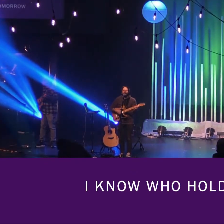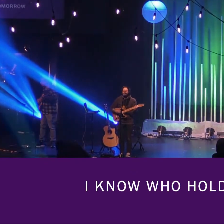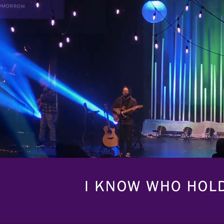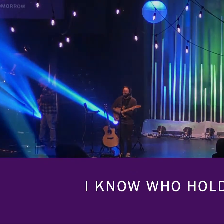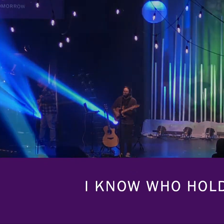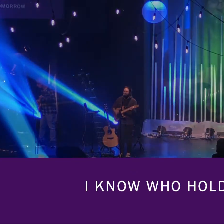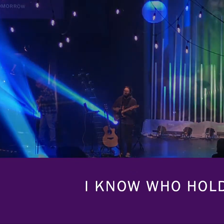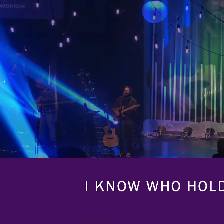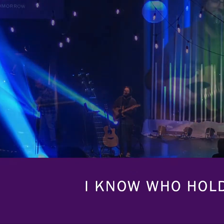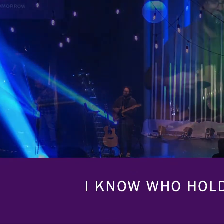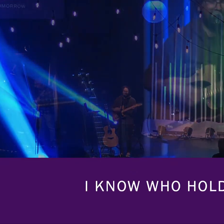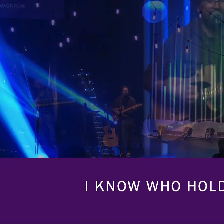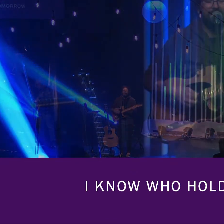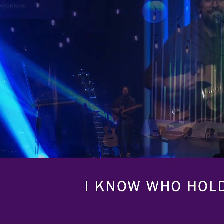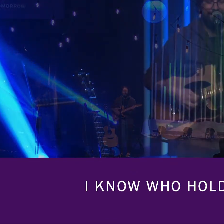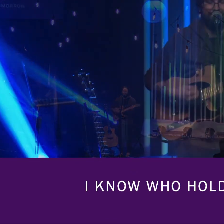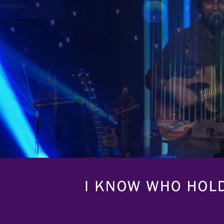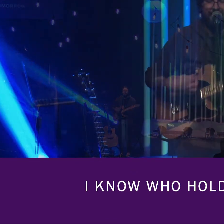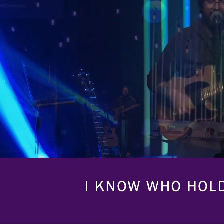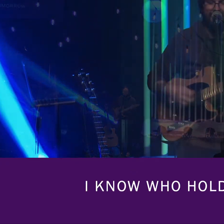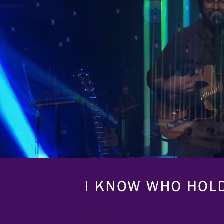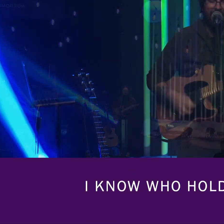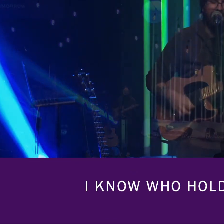I know who holds